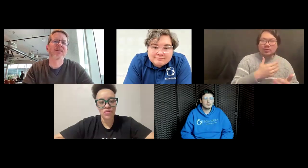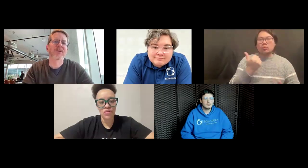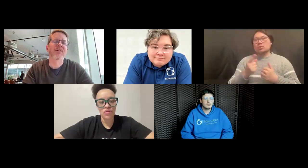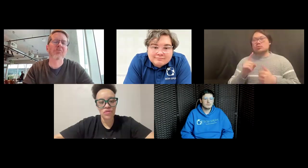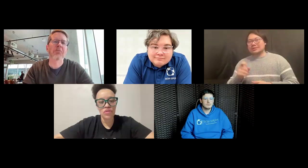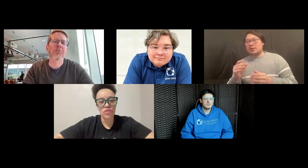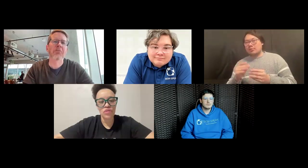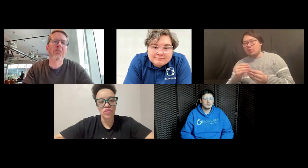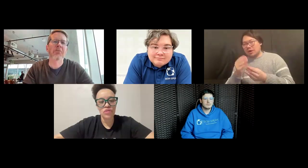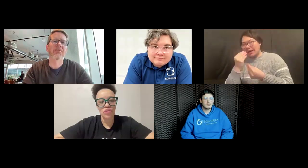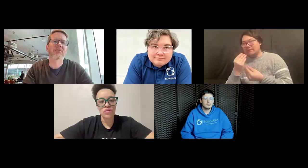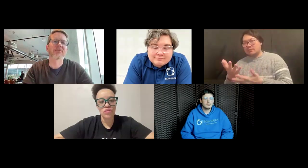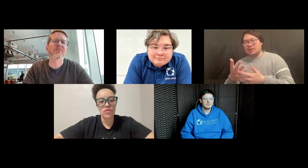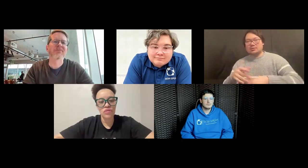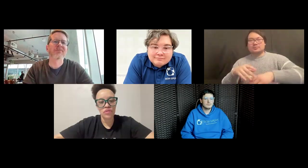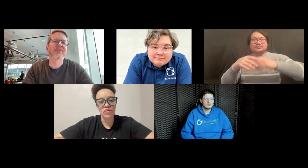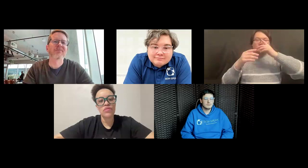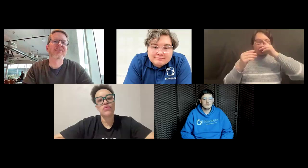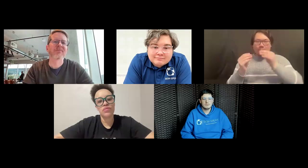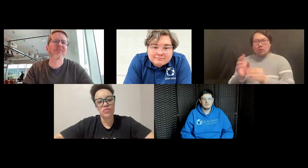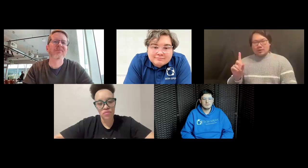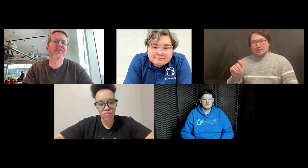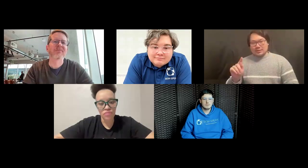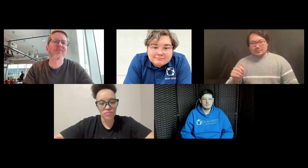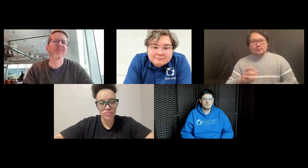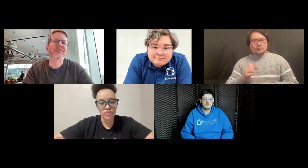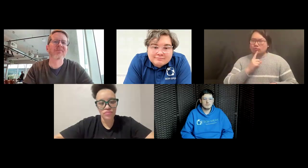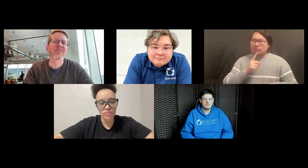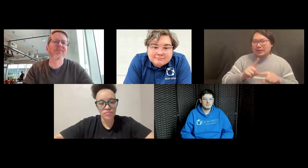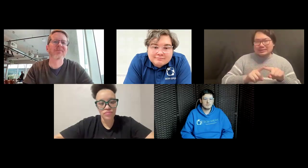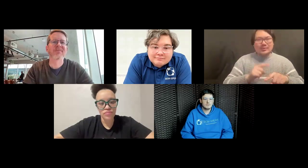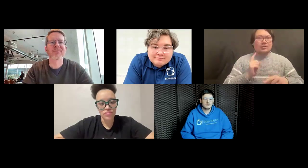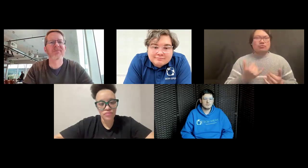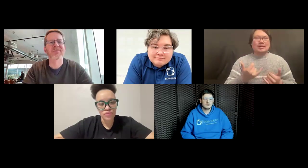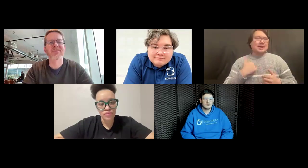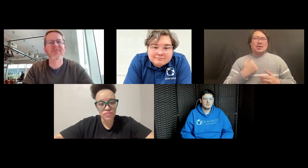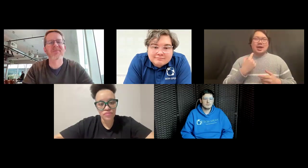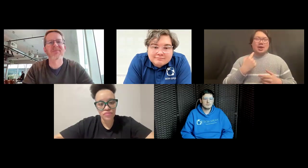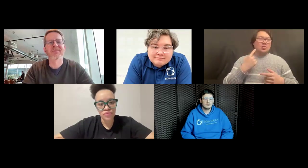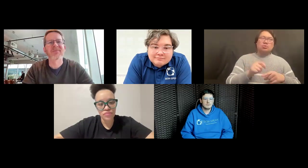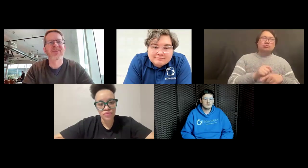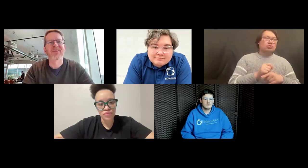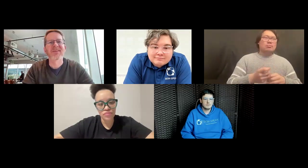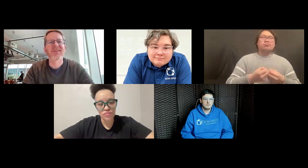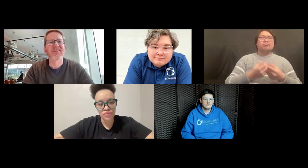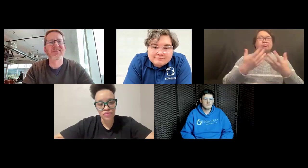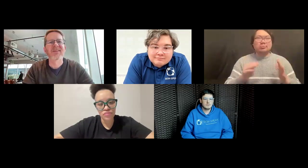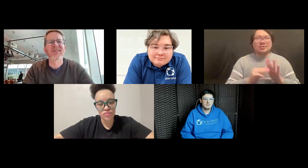models have accurate information and which need more information or more data. And really it depends. So right now